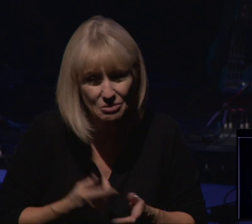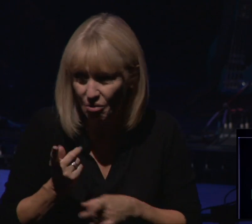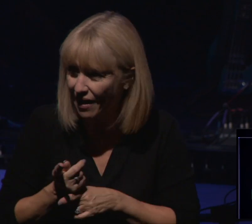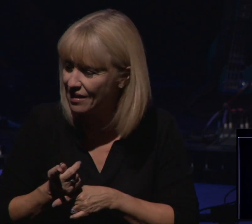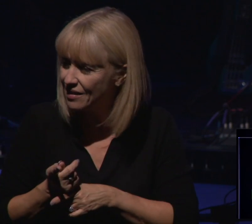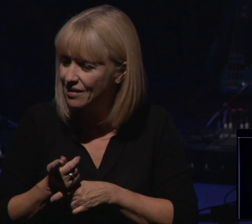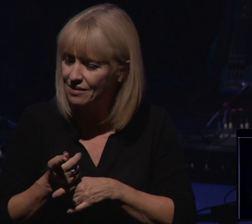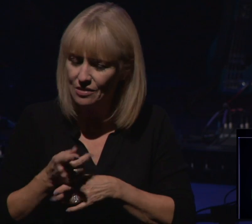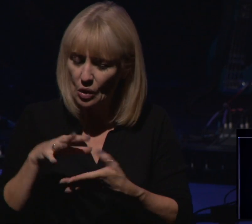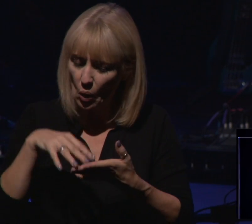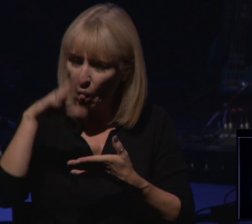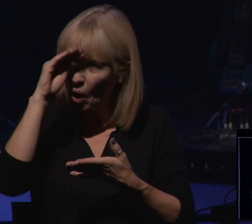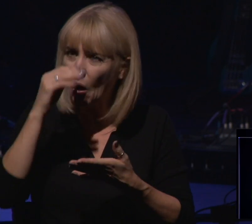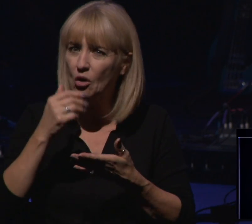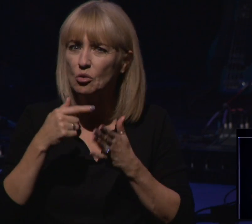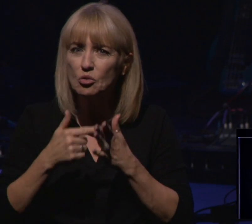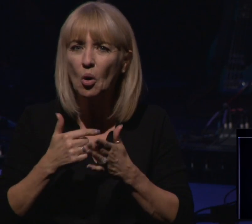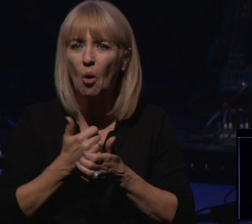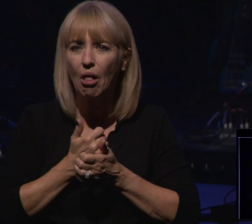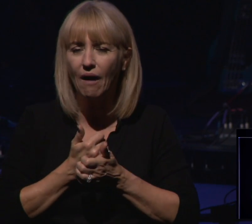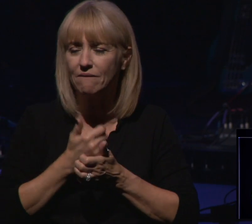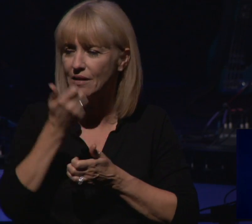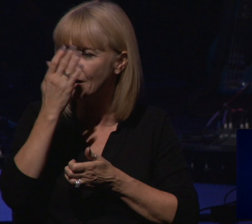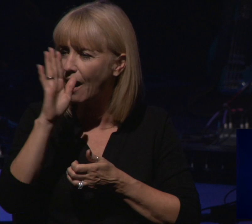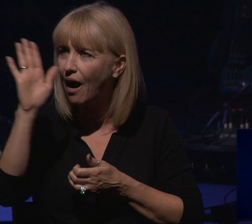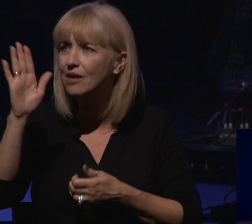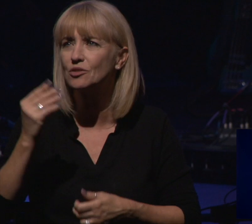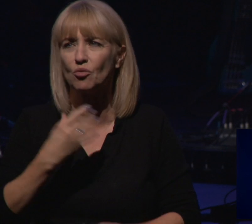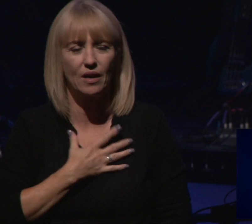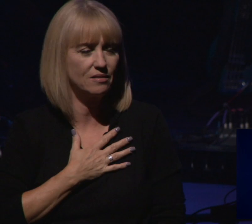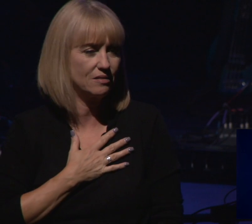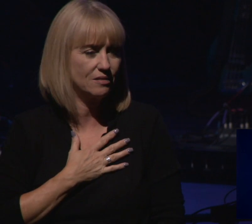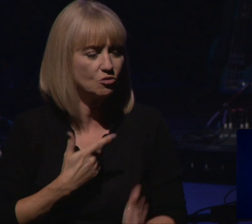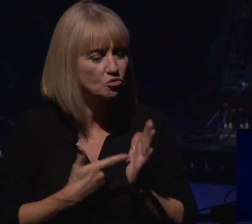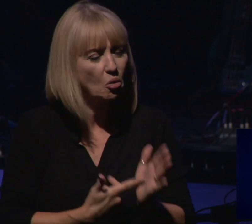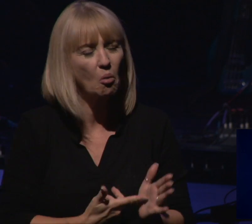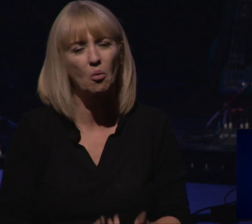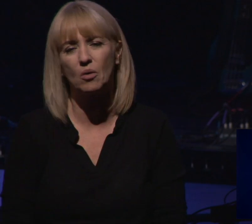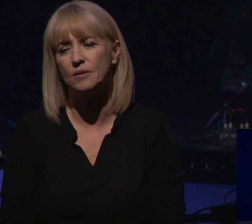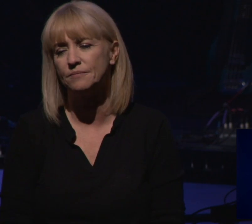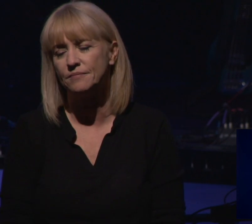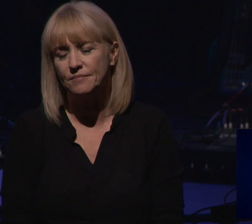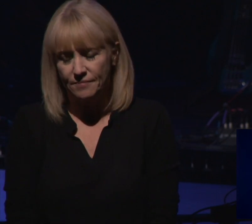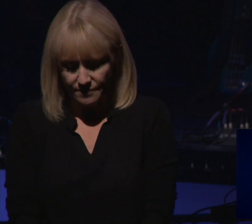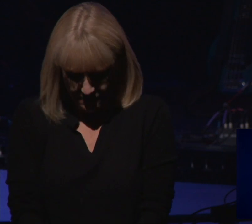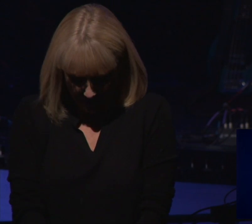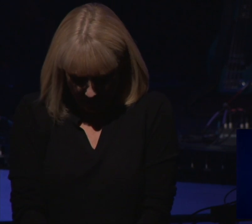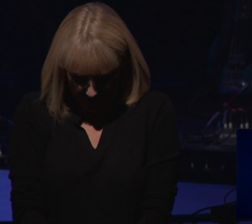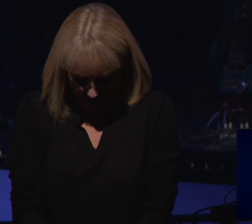right? But you learn to love and you learn to demonstrate God's grace.